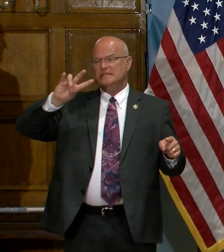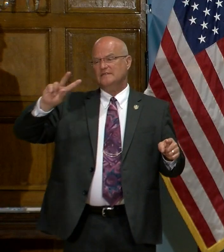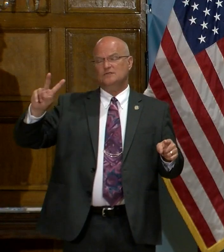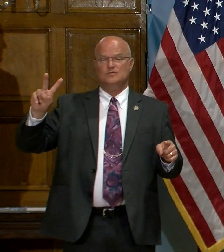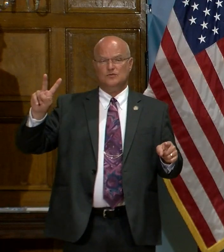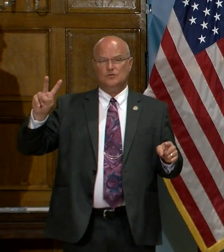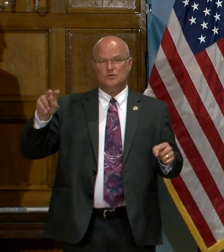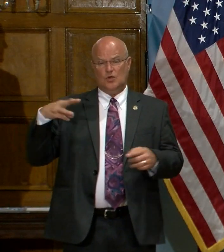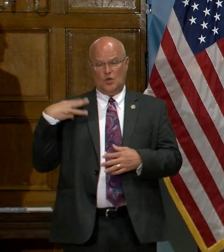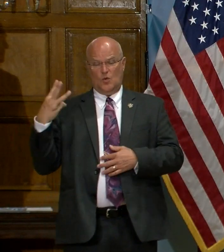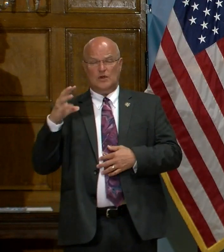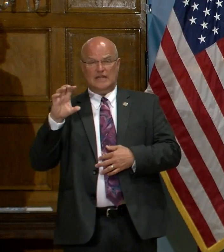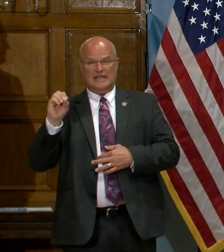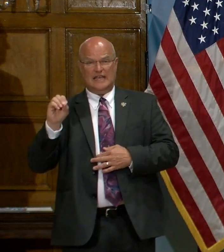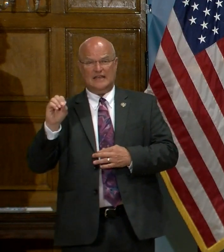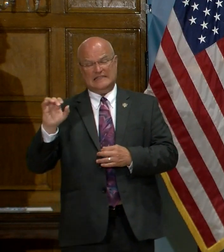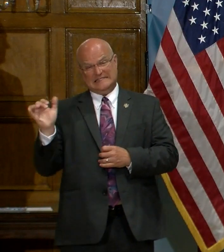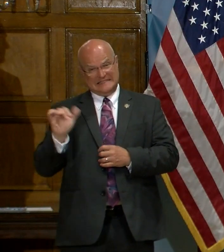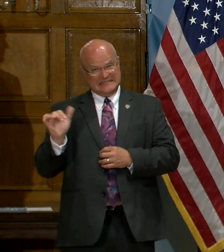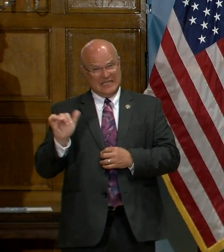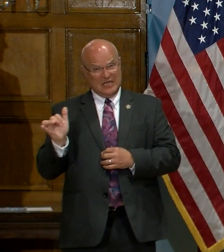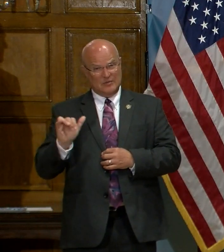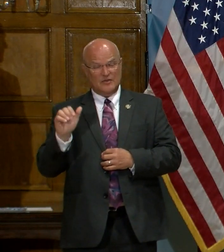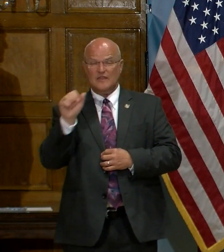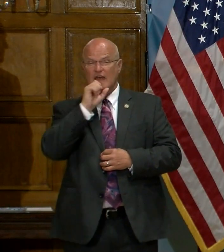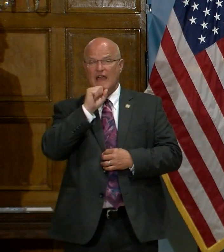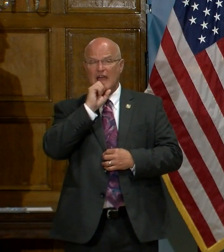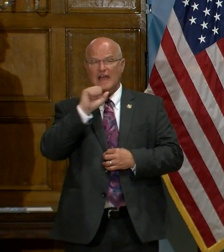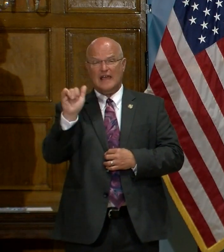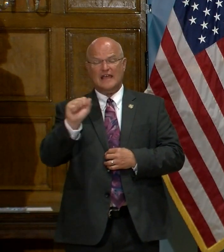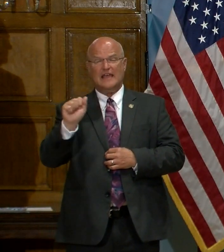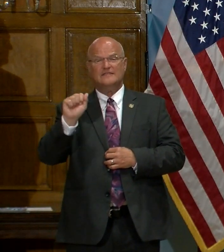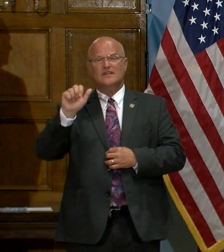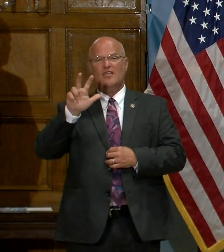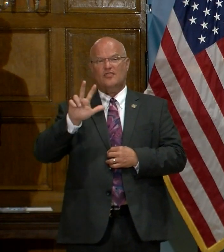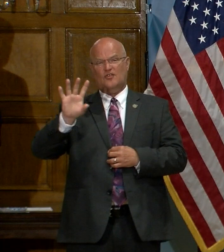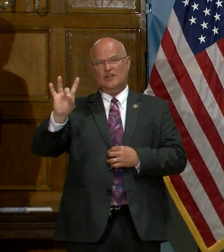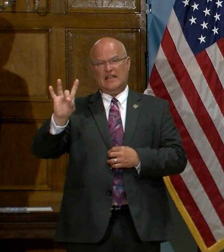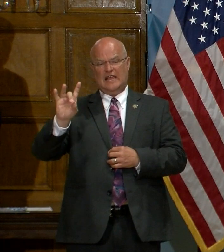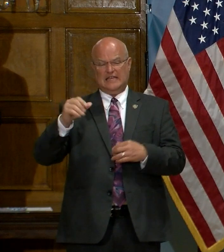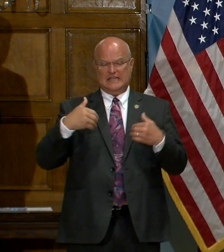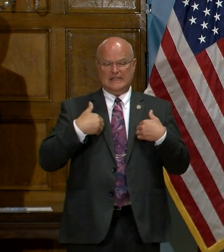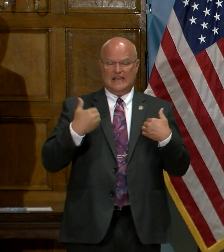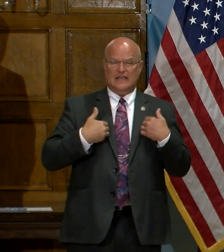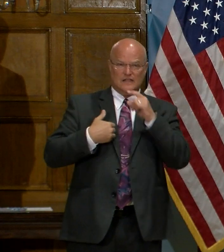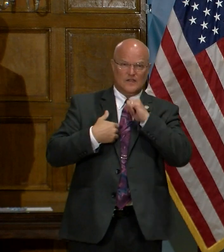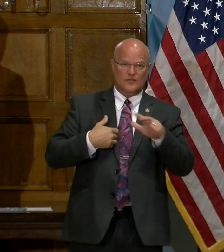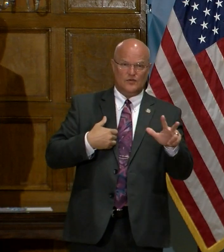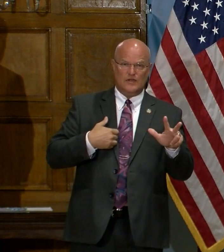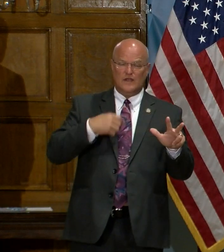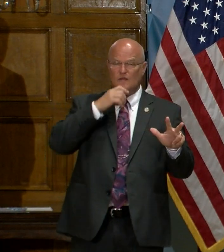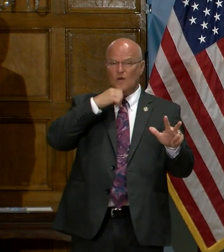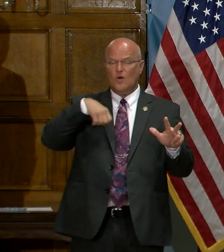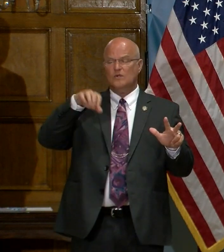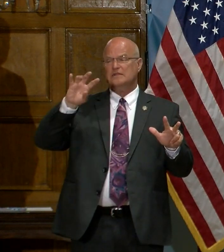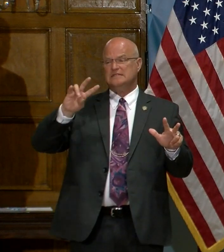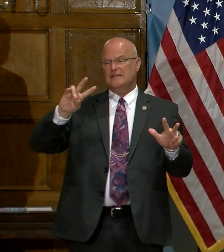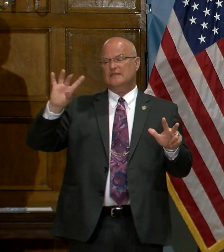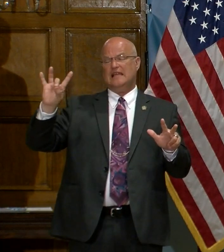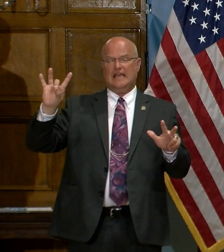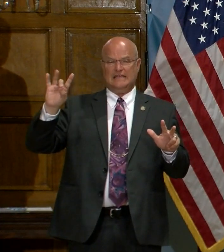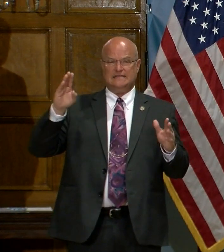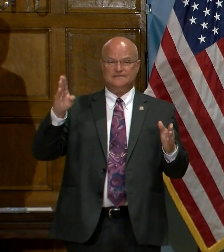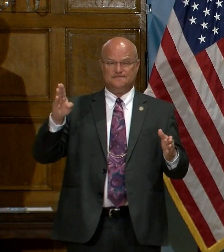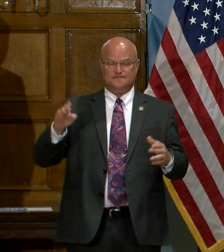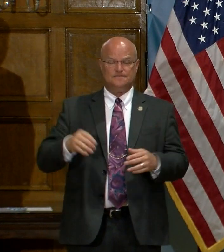oldest. In Washington County, it's similar, average age 38, with the youngest 3 years old, the oldest 78